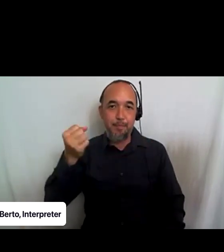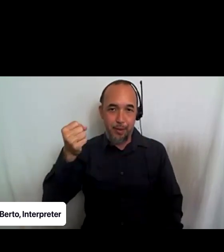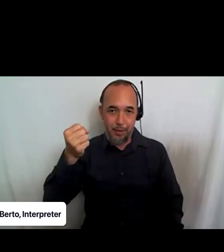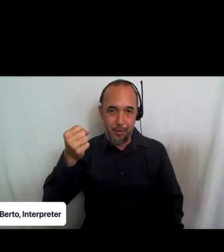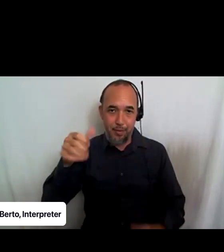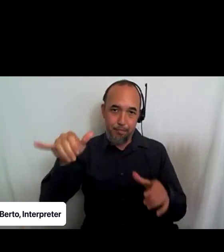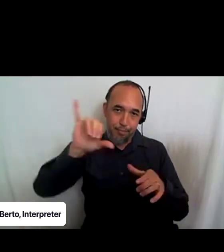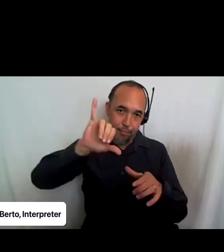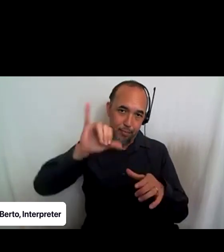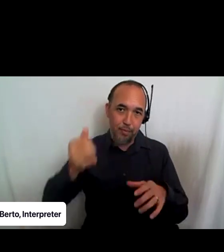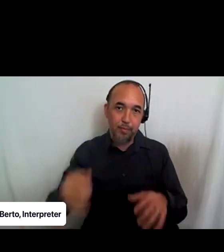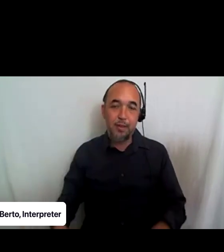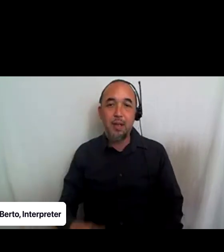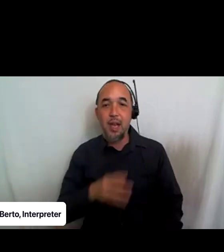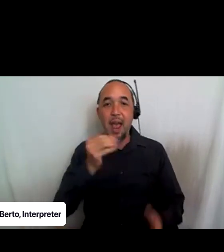and cream.